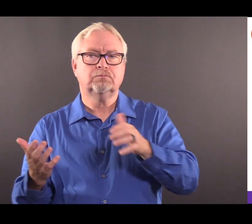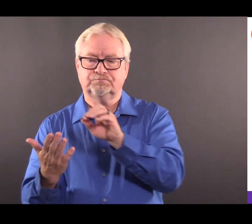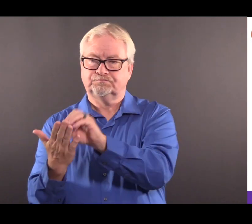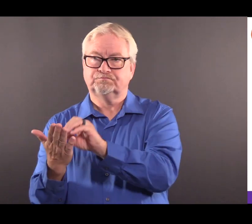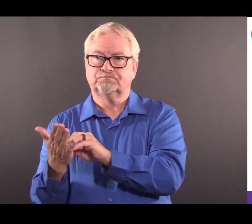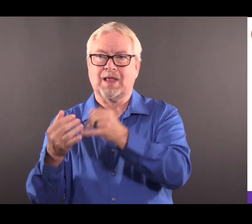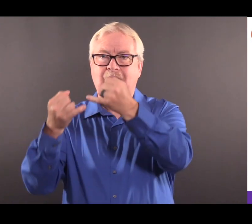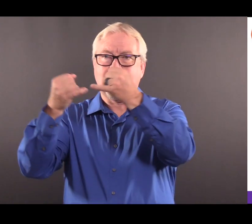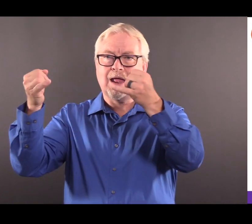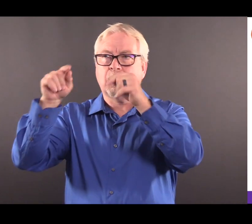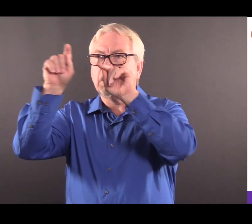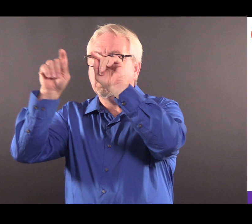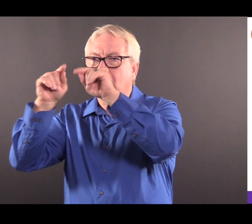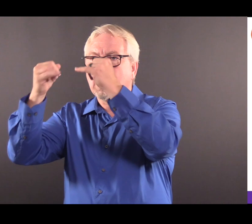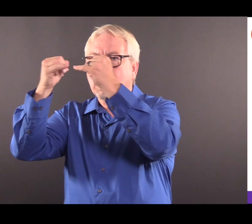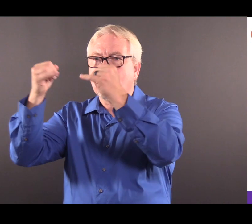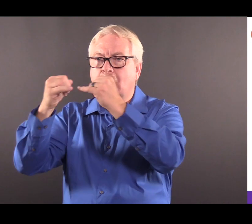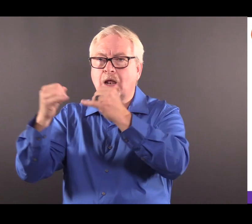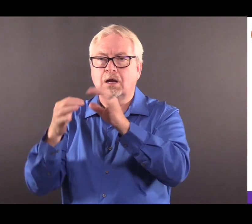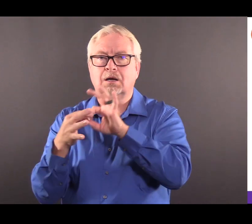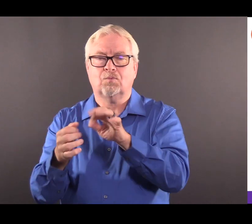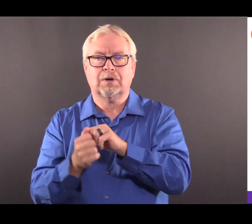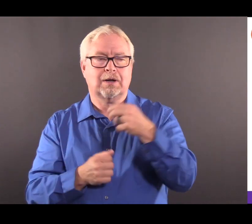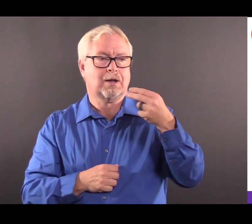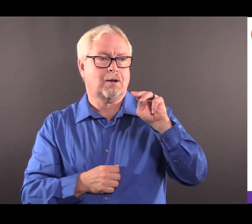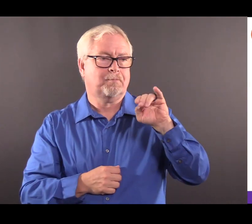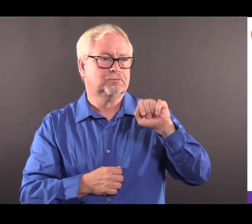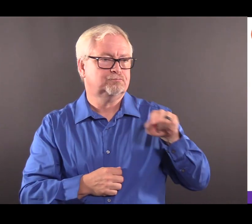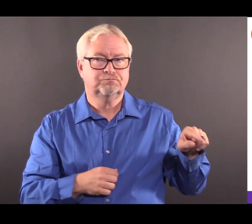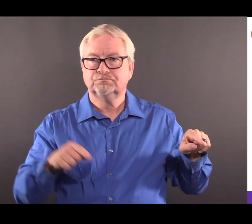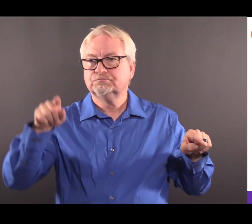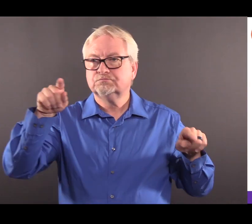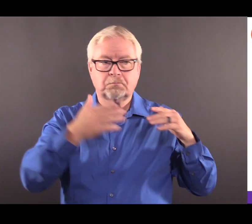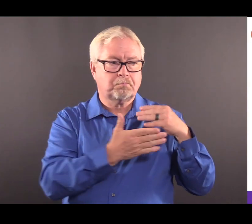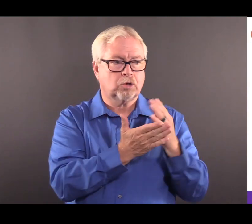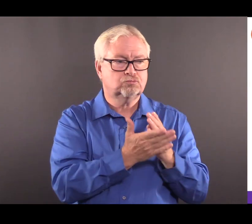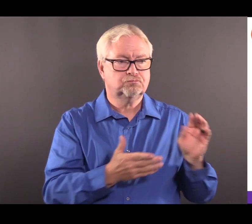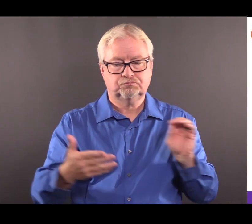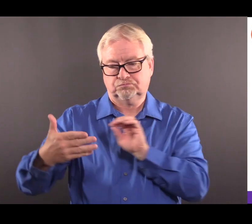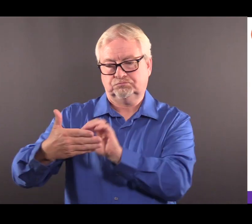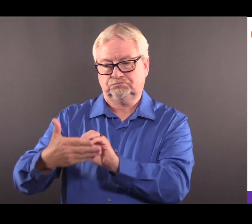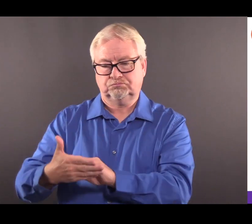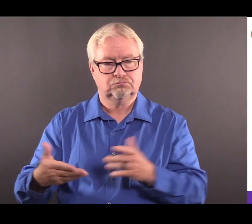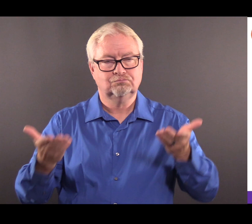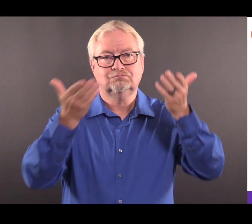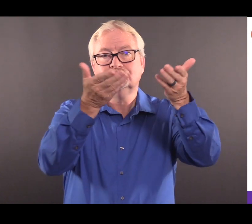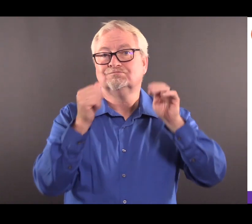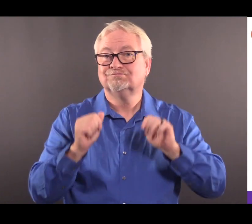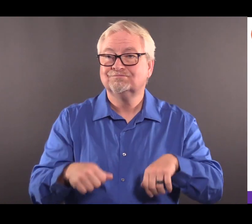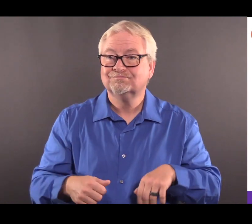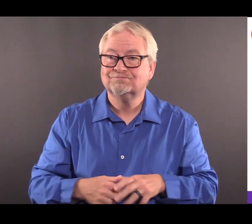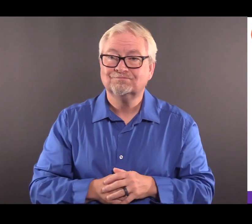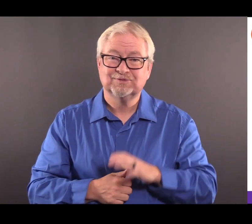how much of it can be listed as a line item under the HMIS portion of your budget